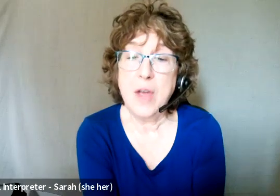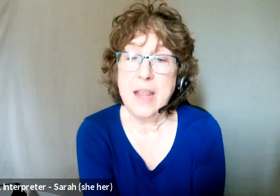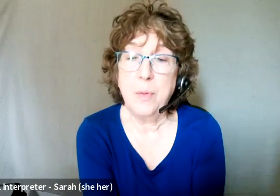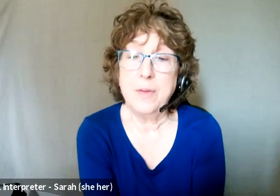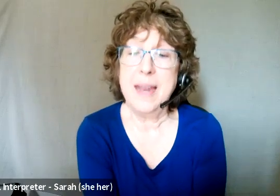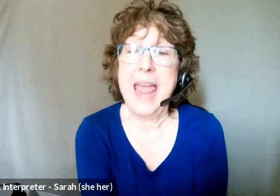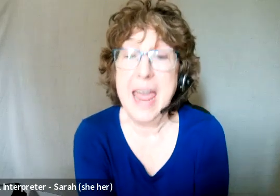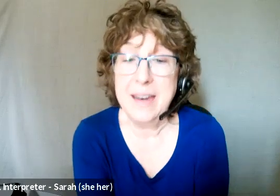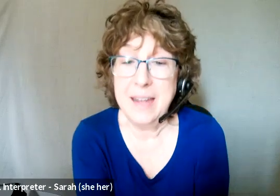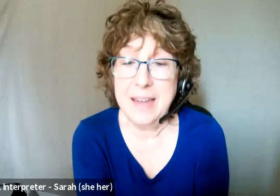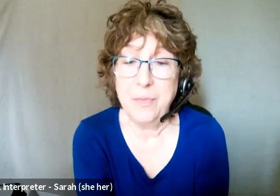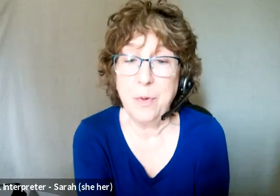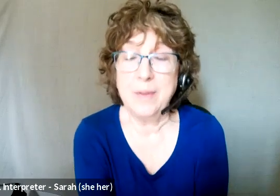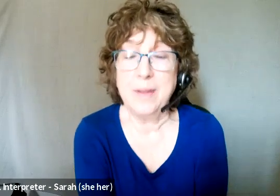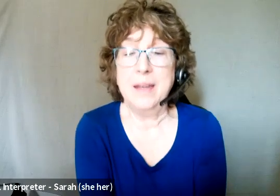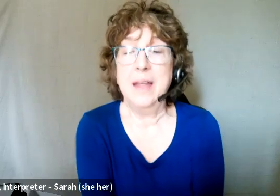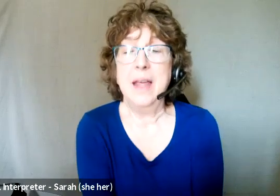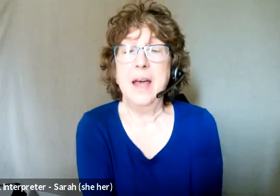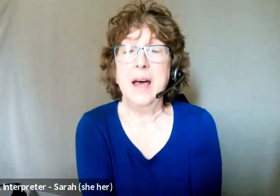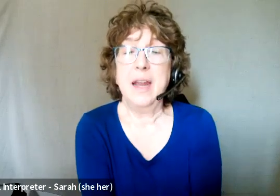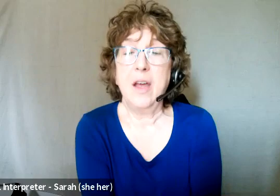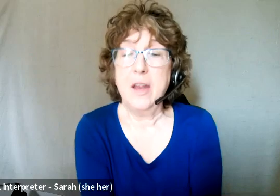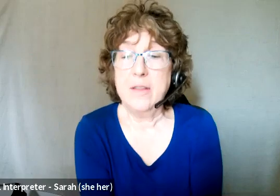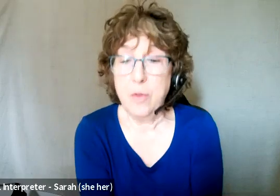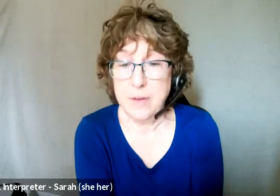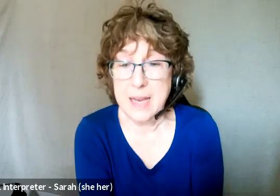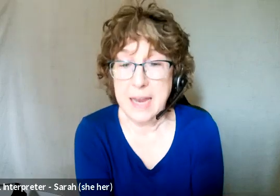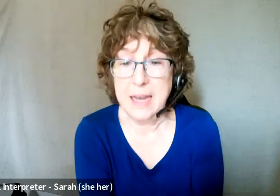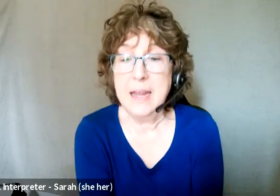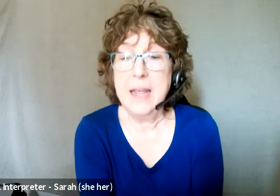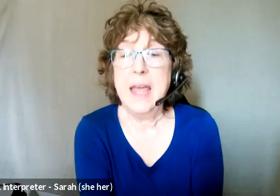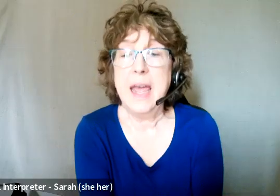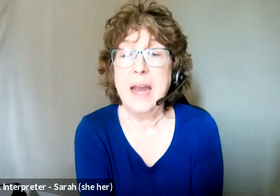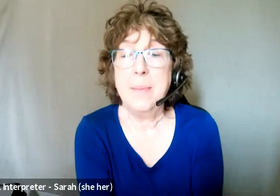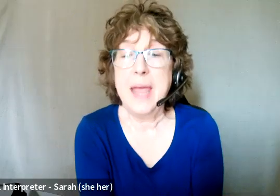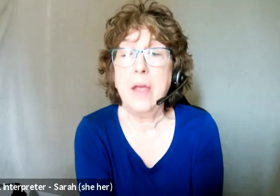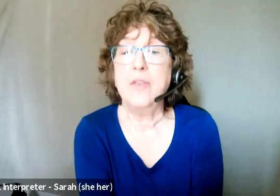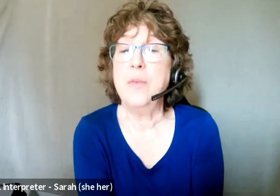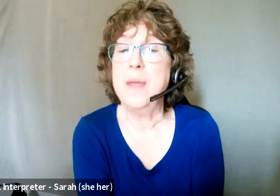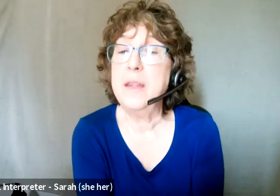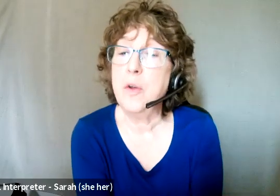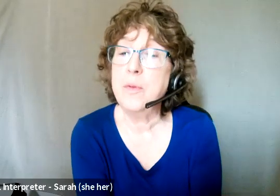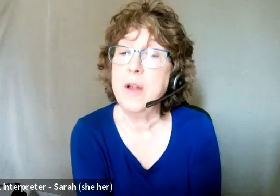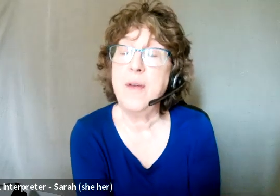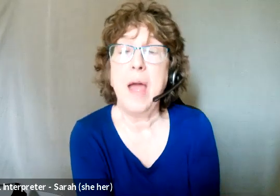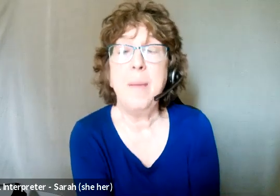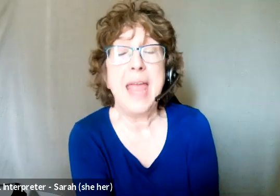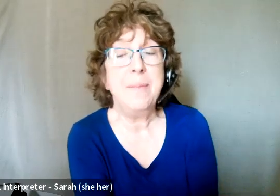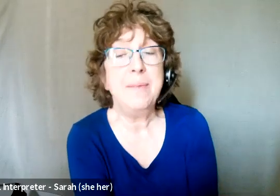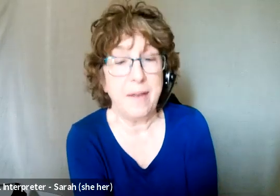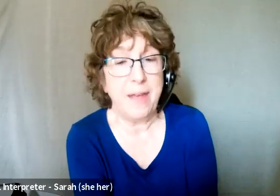When I was growing up as a Chinese person and a deaf person. And I got here at 13, and I